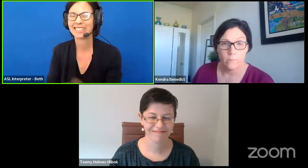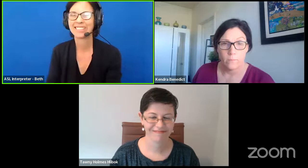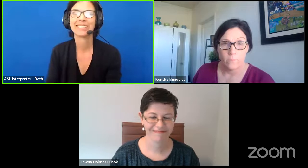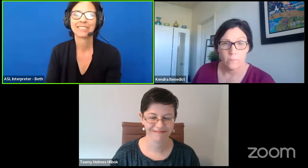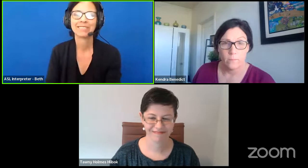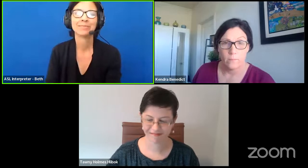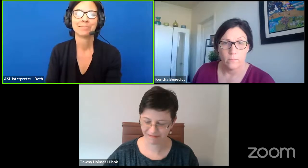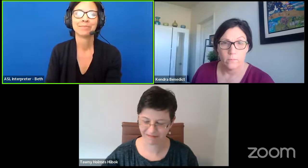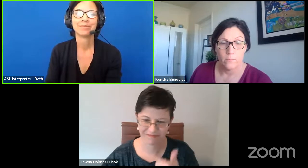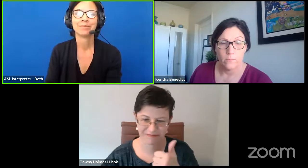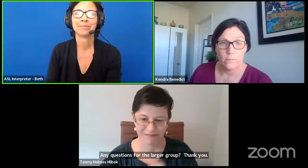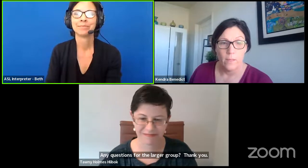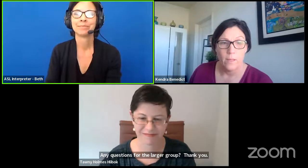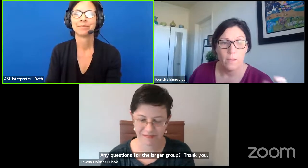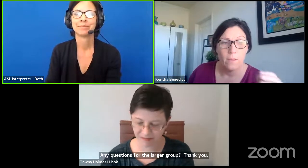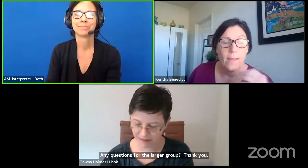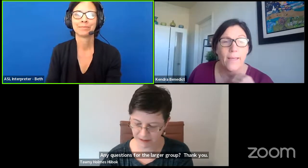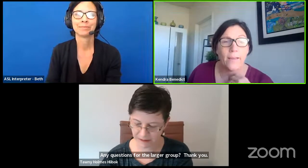Caroline.